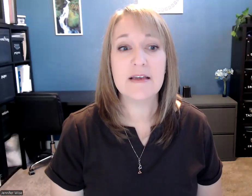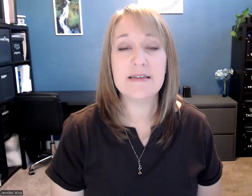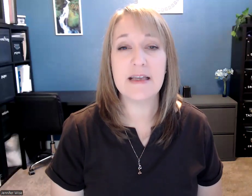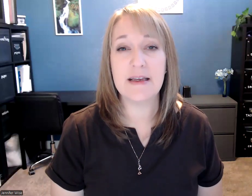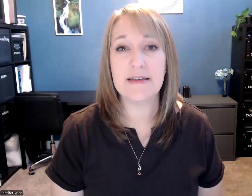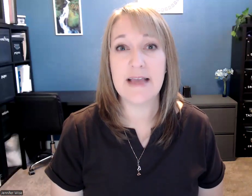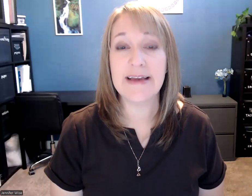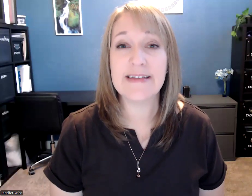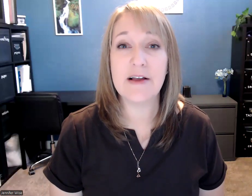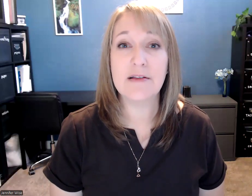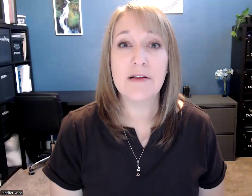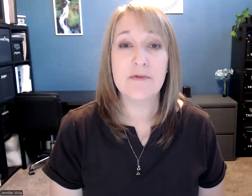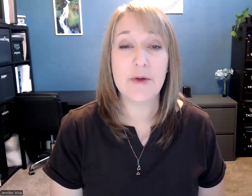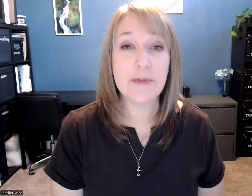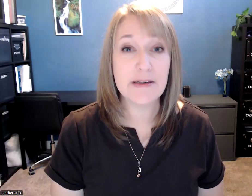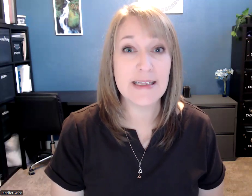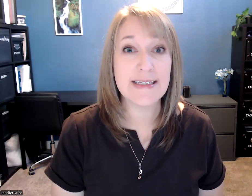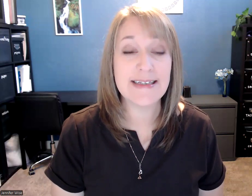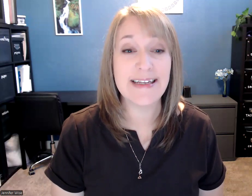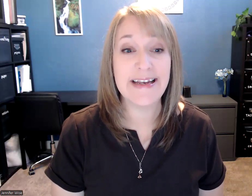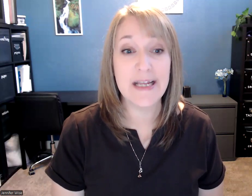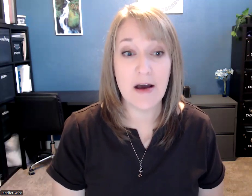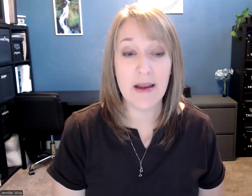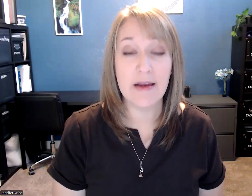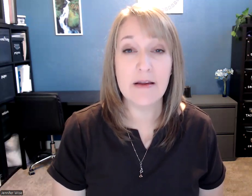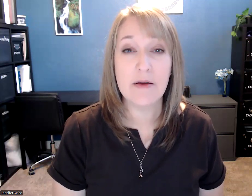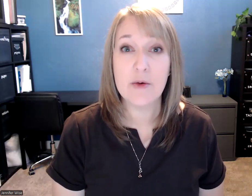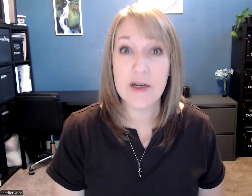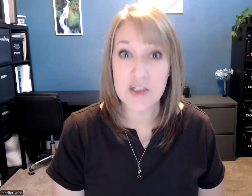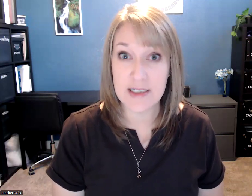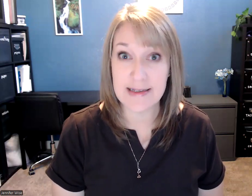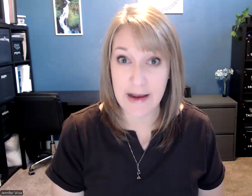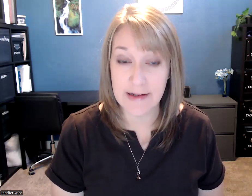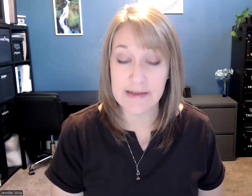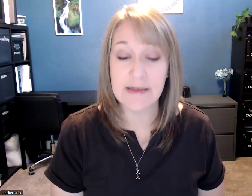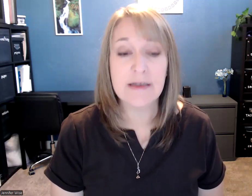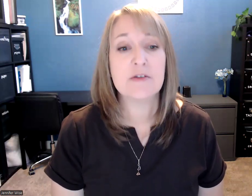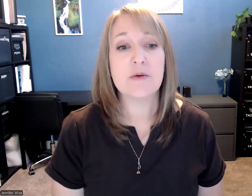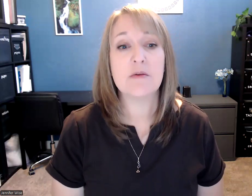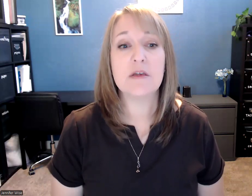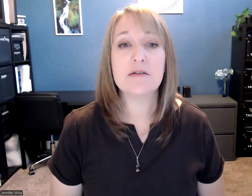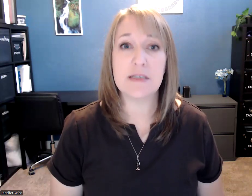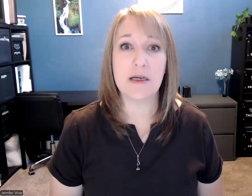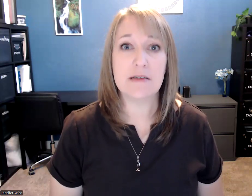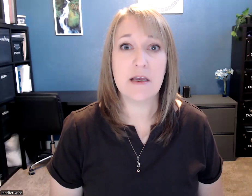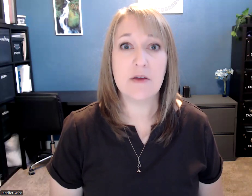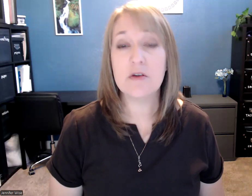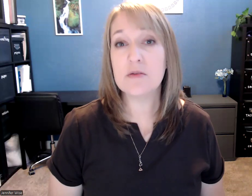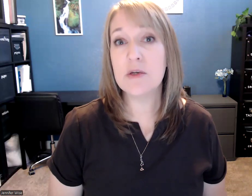This is ASL Vocabulary List 9 question signs. So these are signs that you use when you